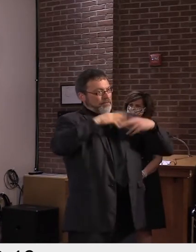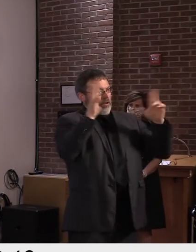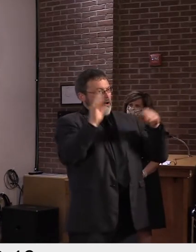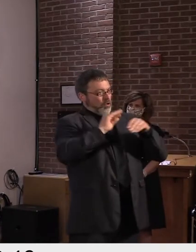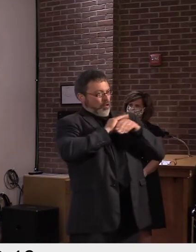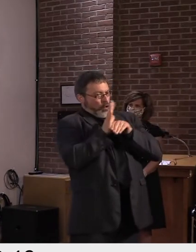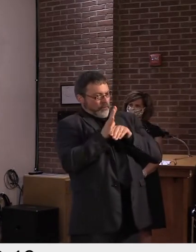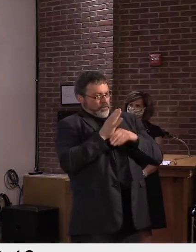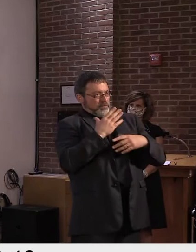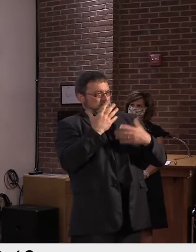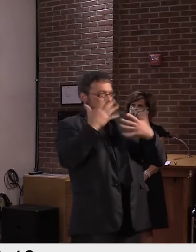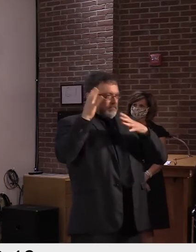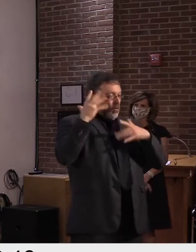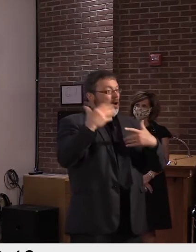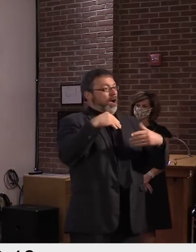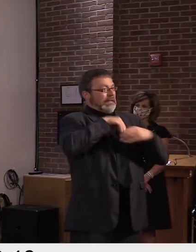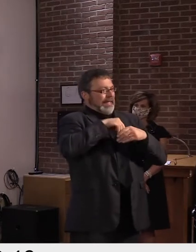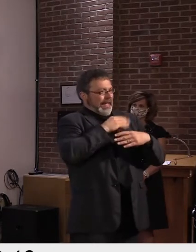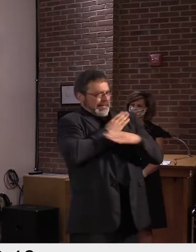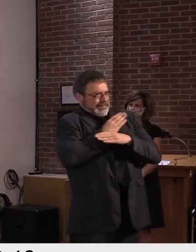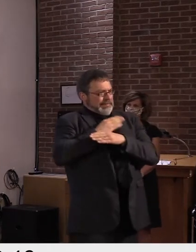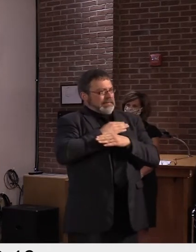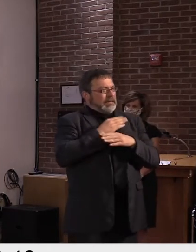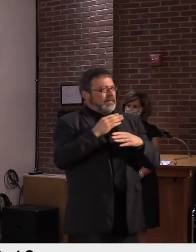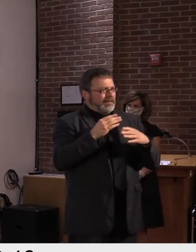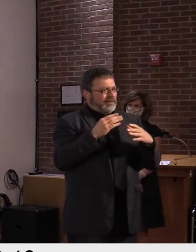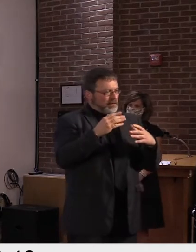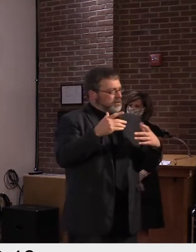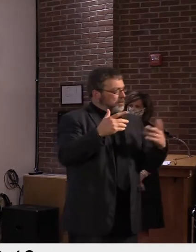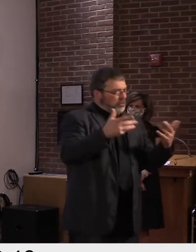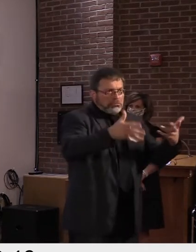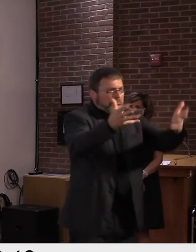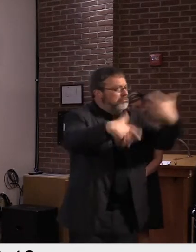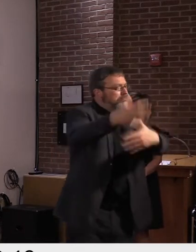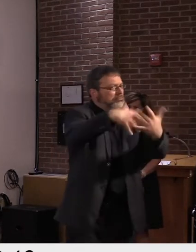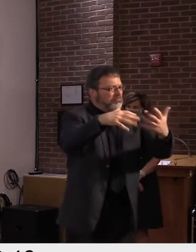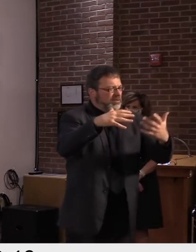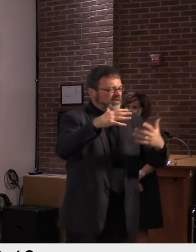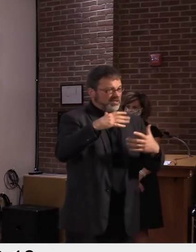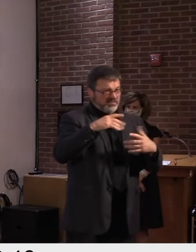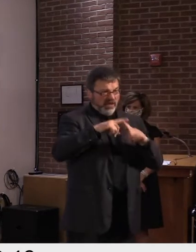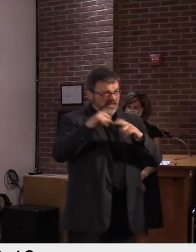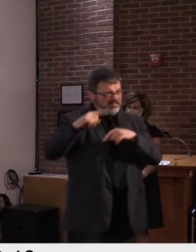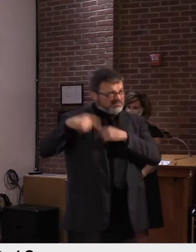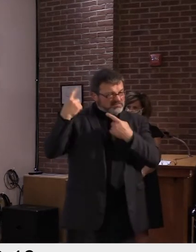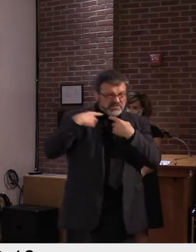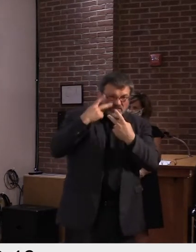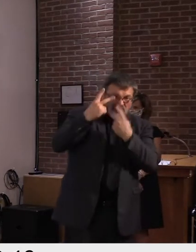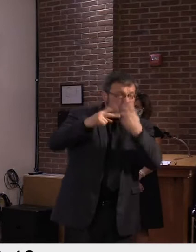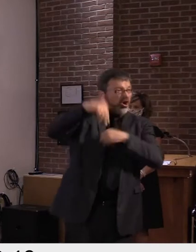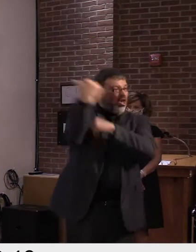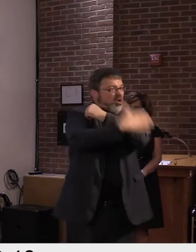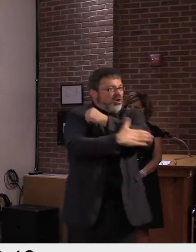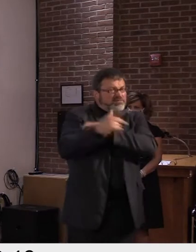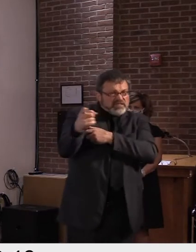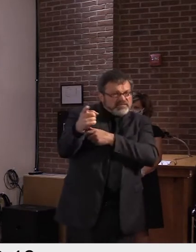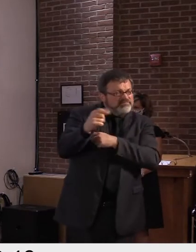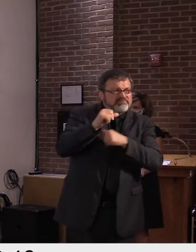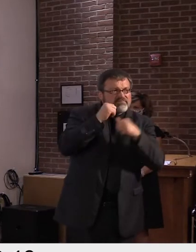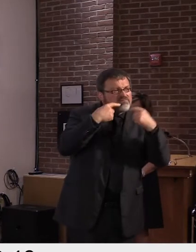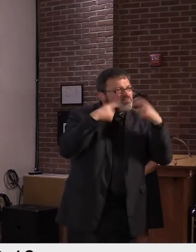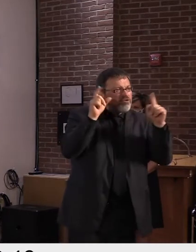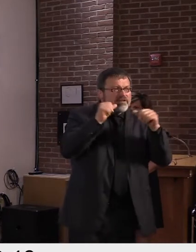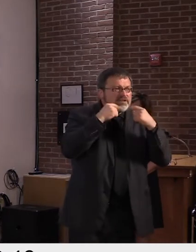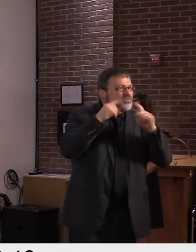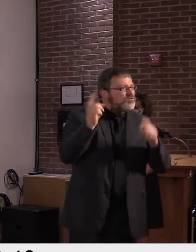So why is this an important reminder? As the state reopens and more of us are outside being active, seeing family